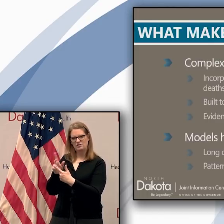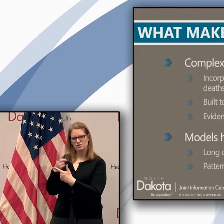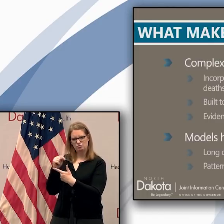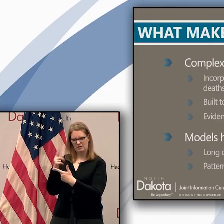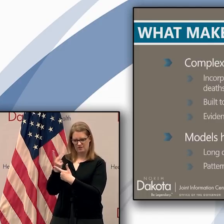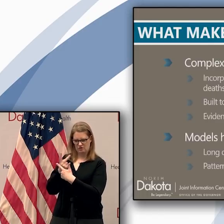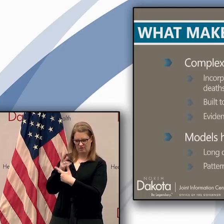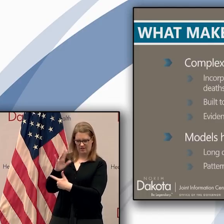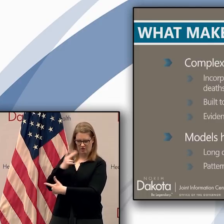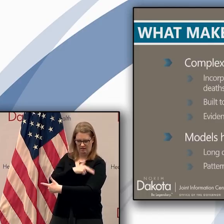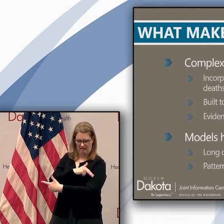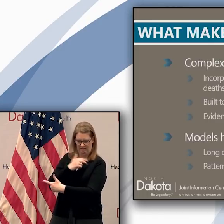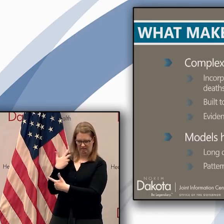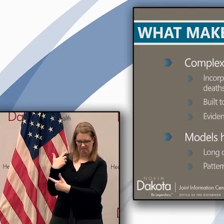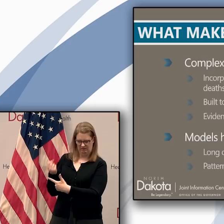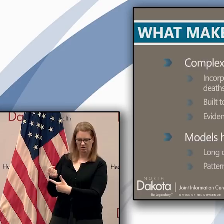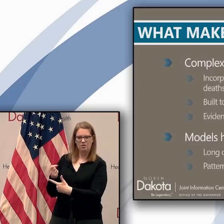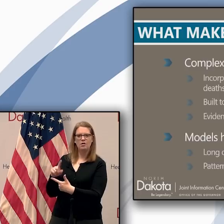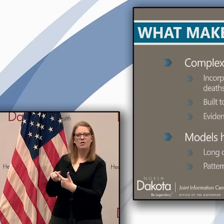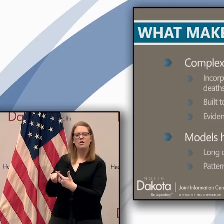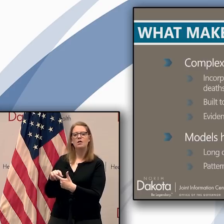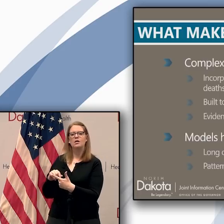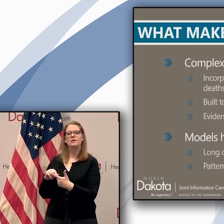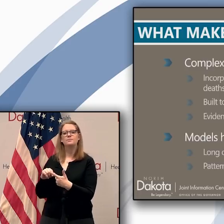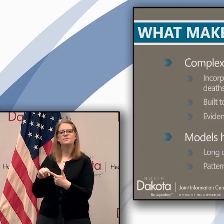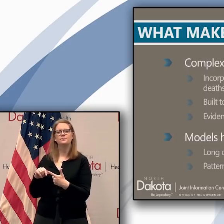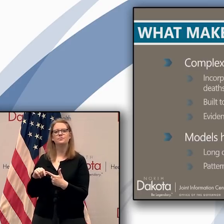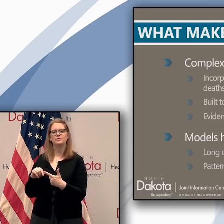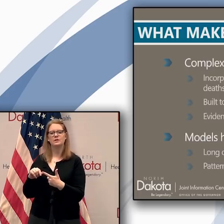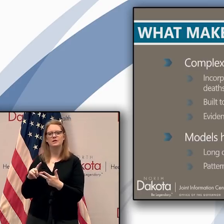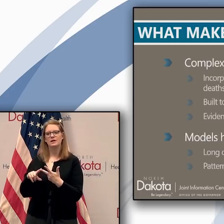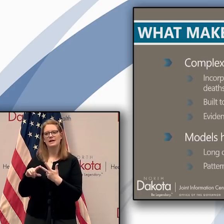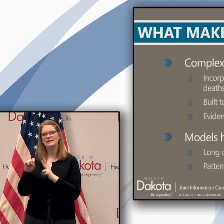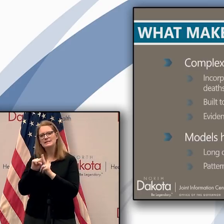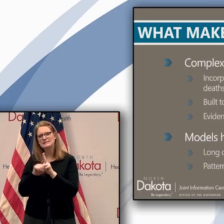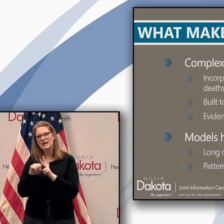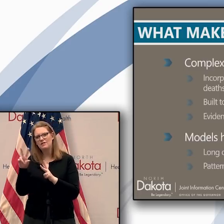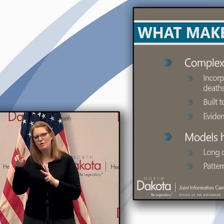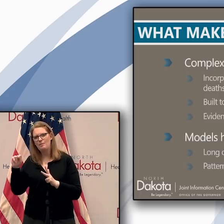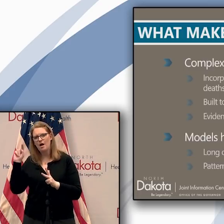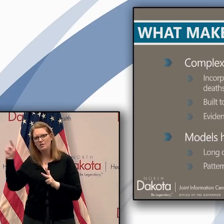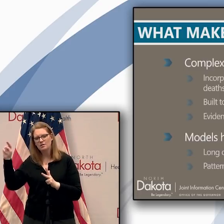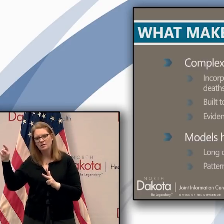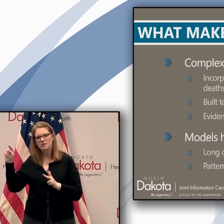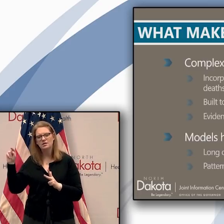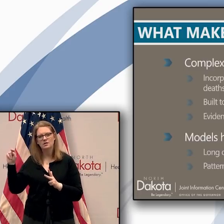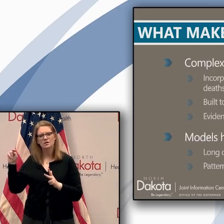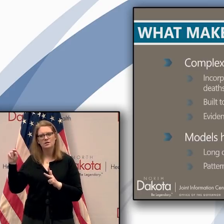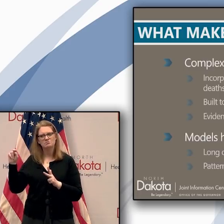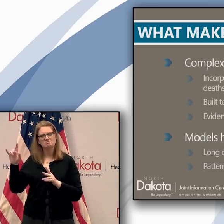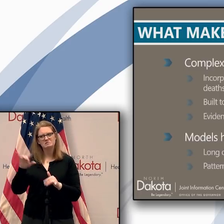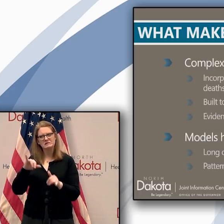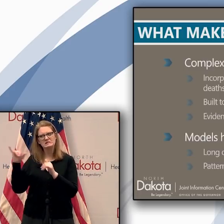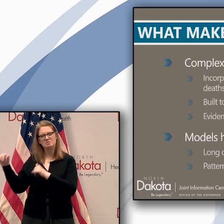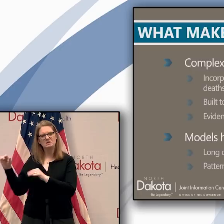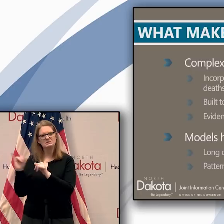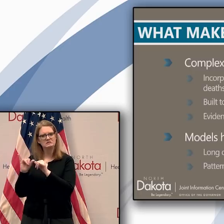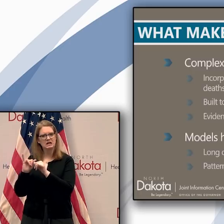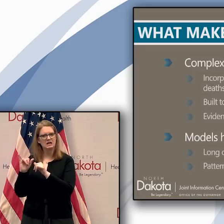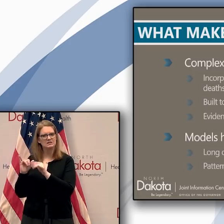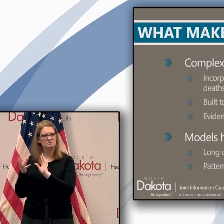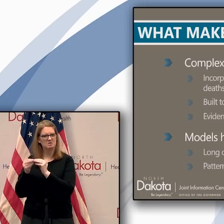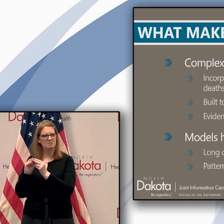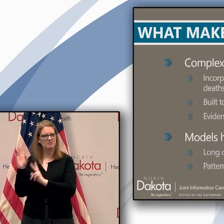were building our healthcare plan. We had an in-depth conversation with the state of Vermont because they were a similar size population and they